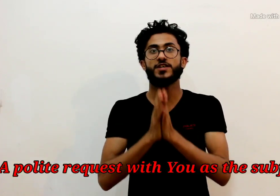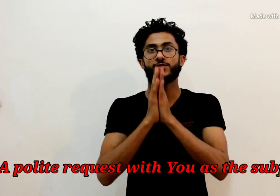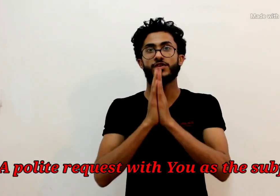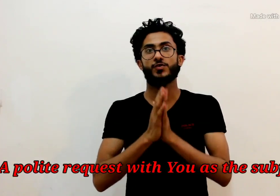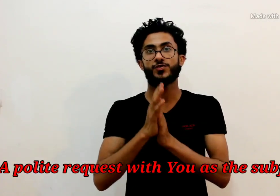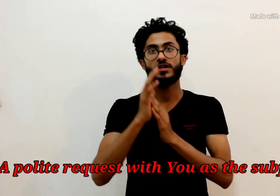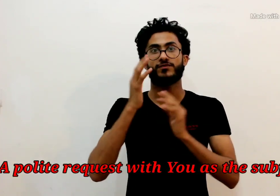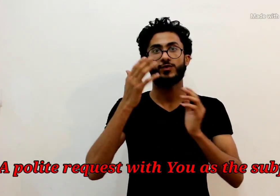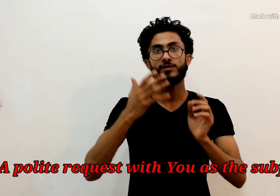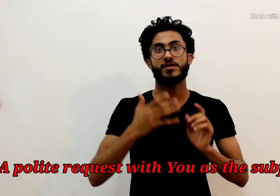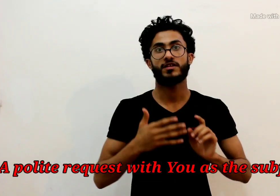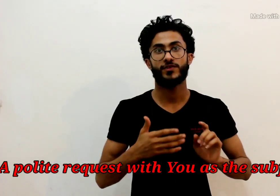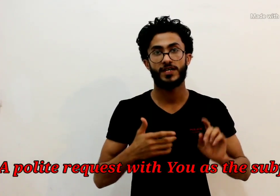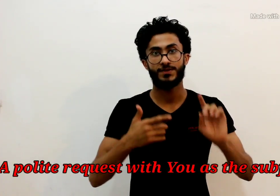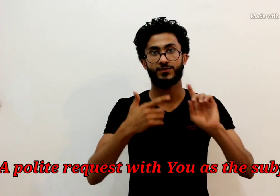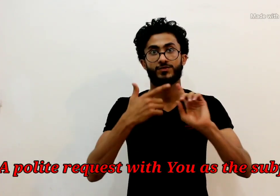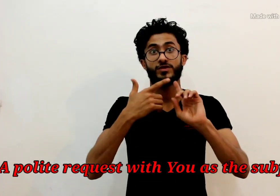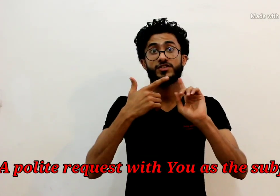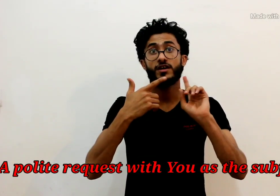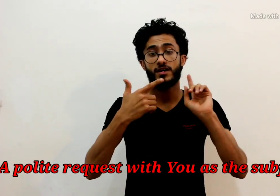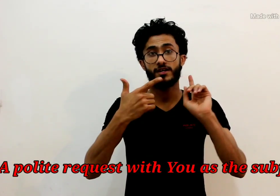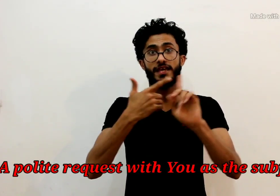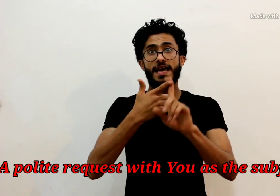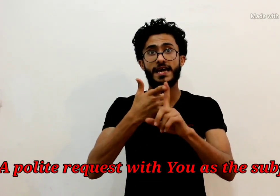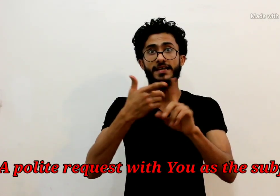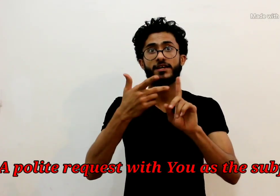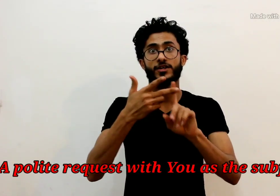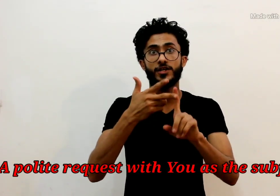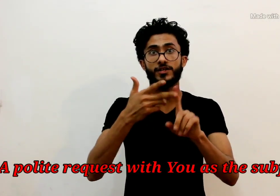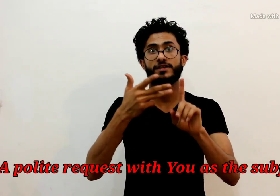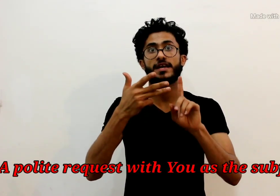with you there are four modal verbs which are can and could,